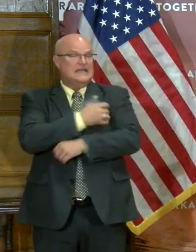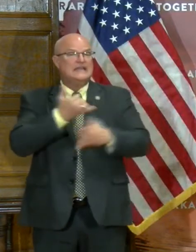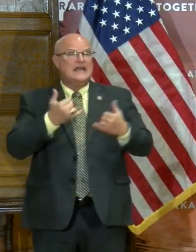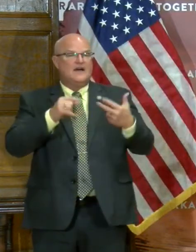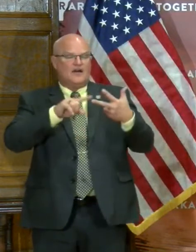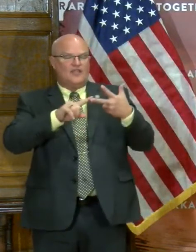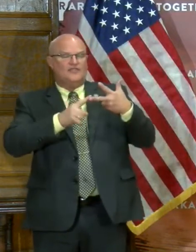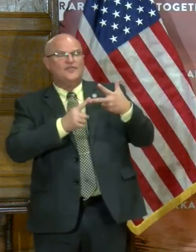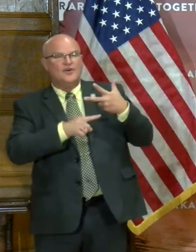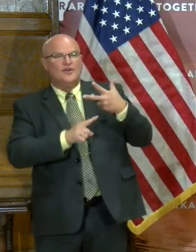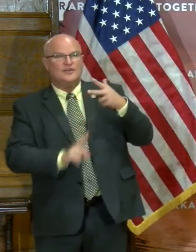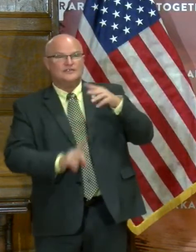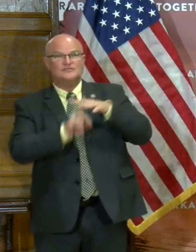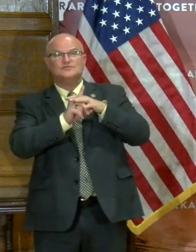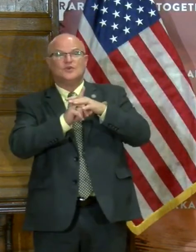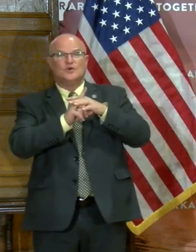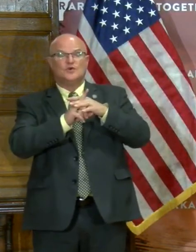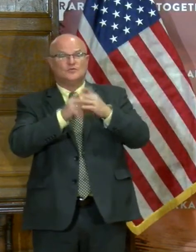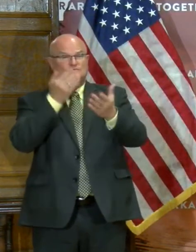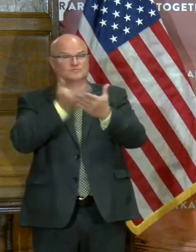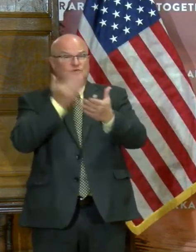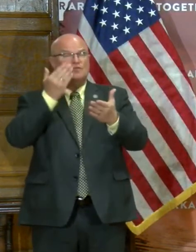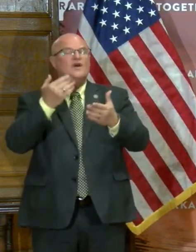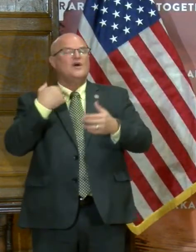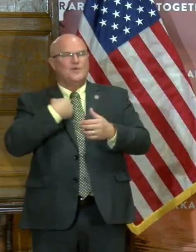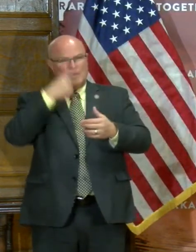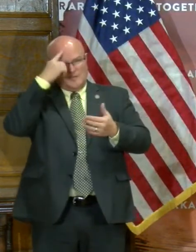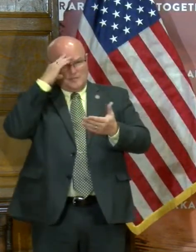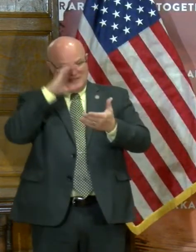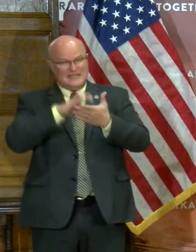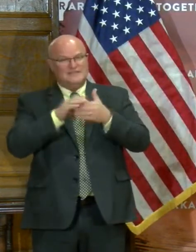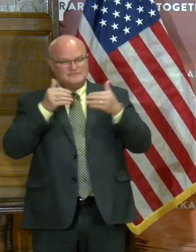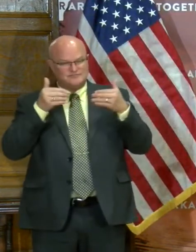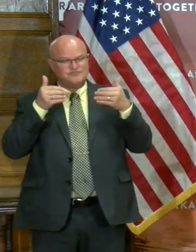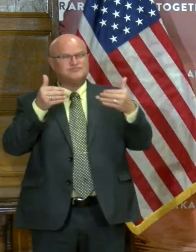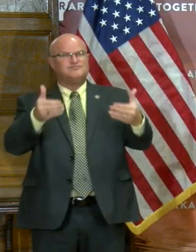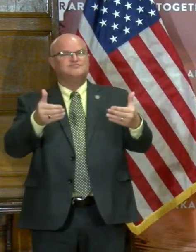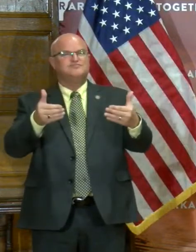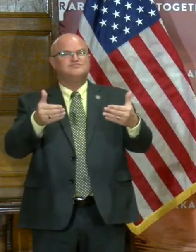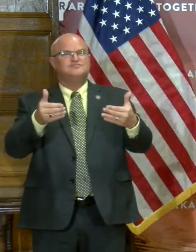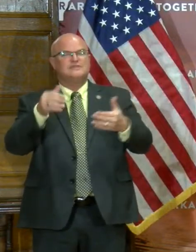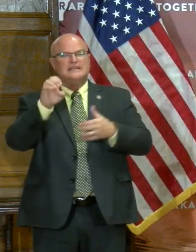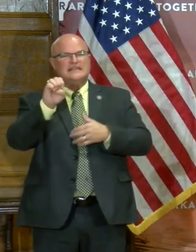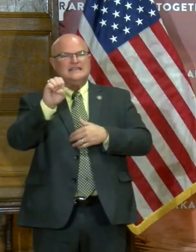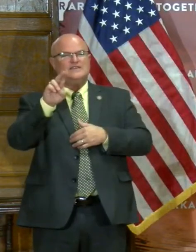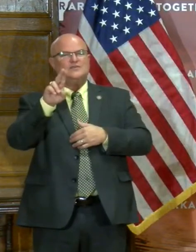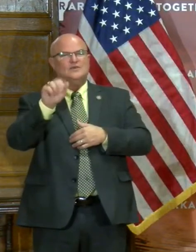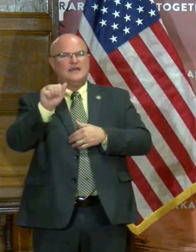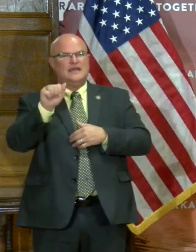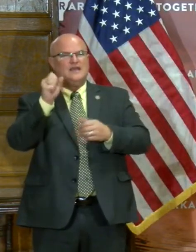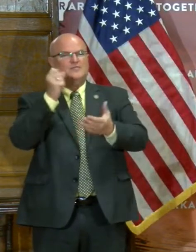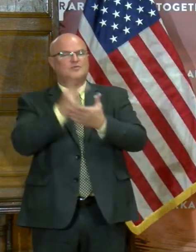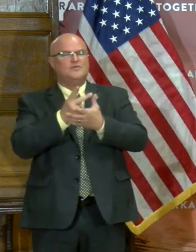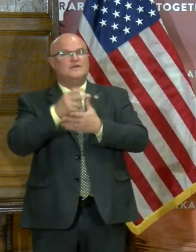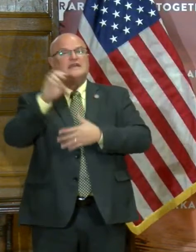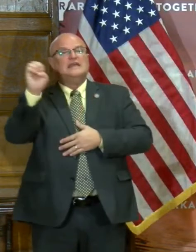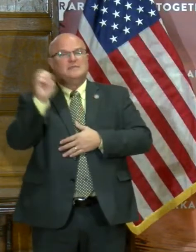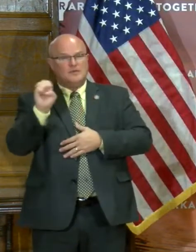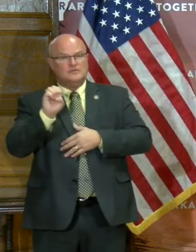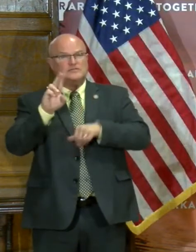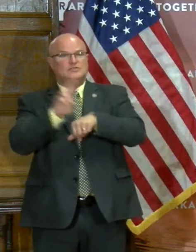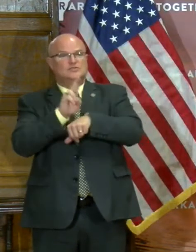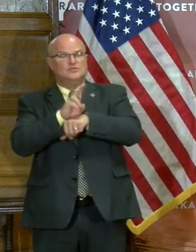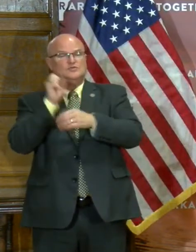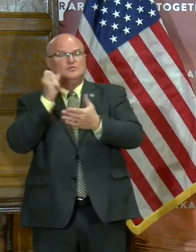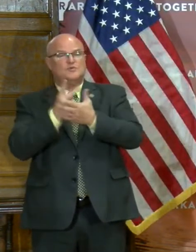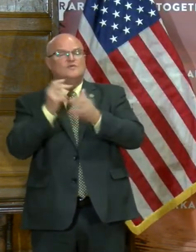third vaccine that has shown efficacy, and we believe we'll be moving forward to EUA approval, that's emergency use approval,